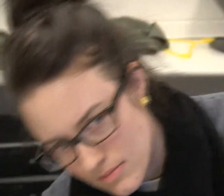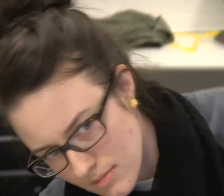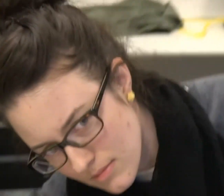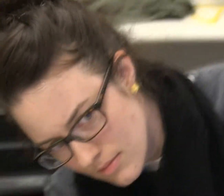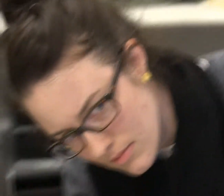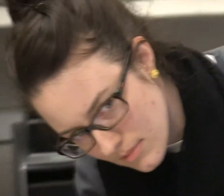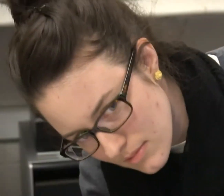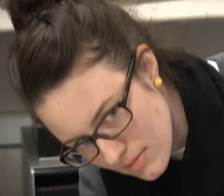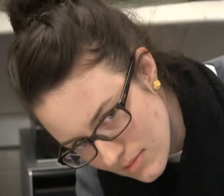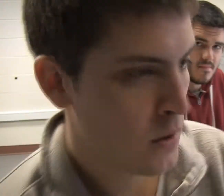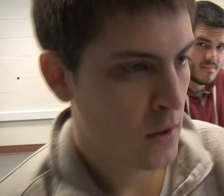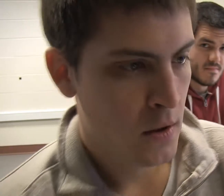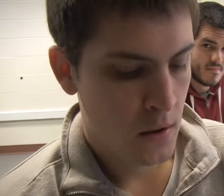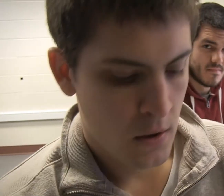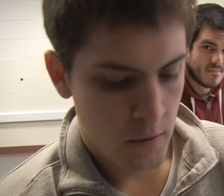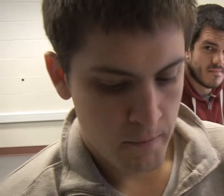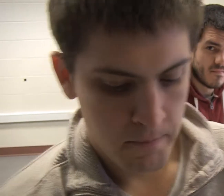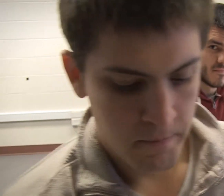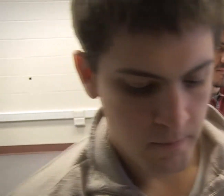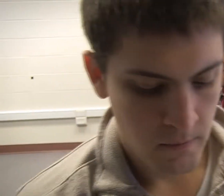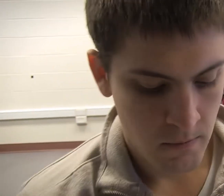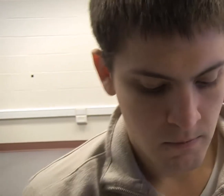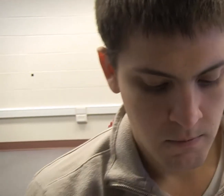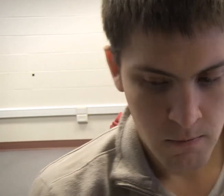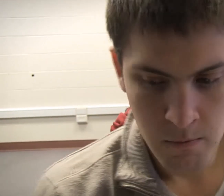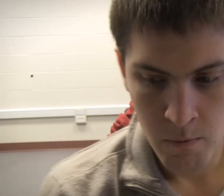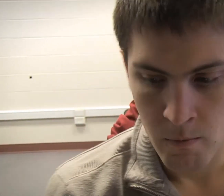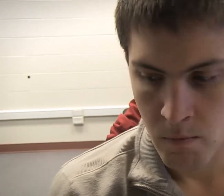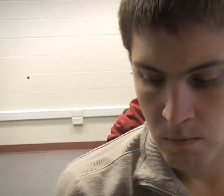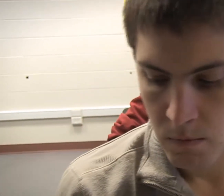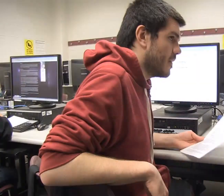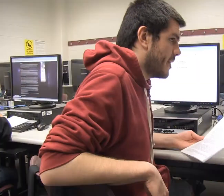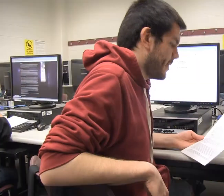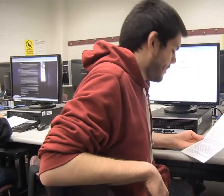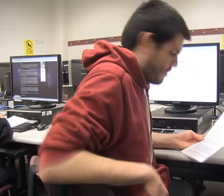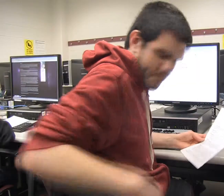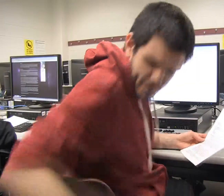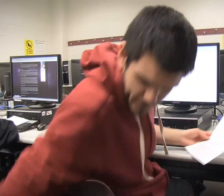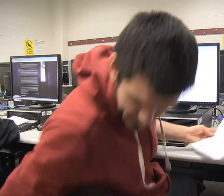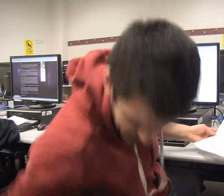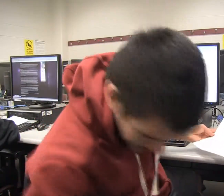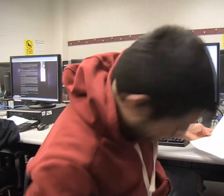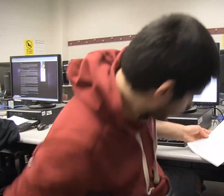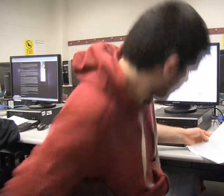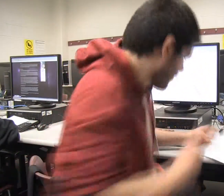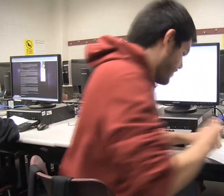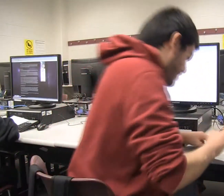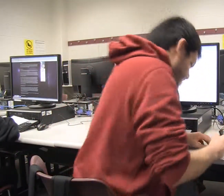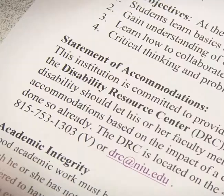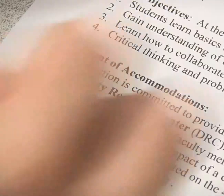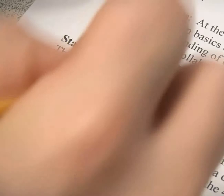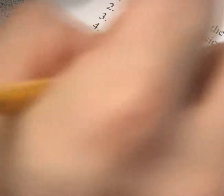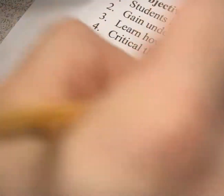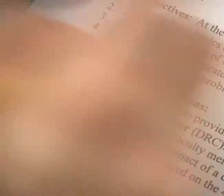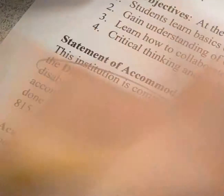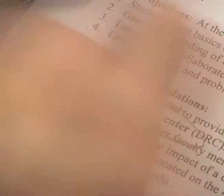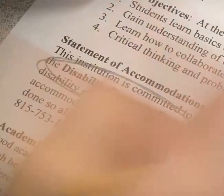their faces, others grinning and smirking. Morgan, taking the copy of the syllabus, circles the